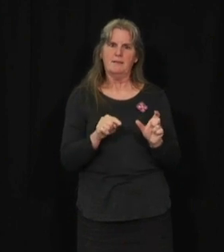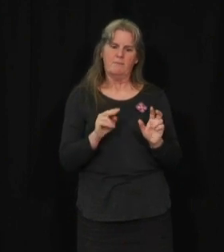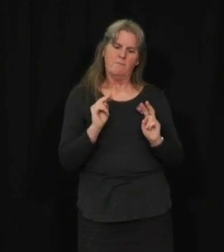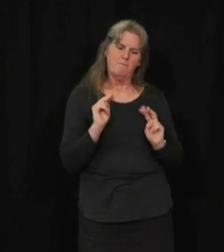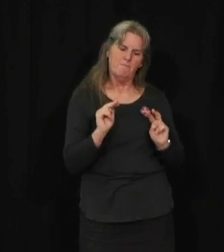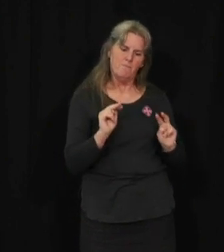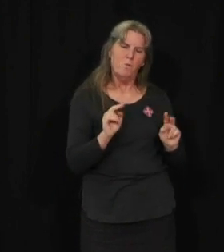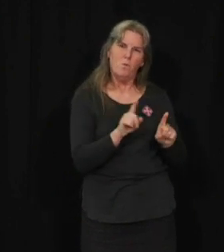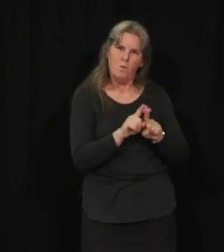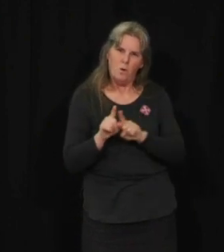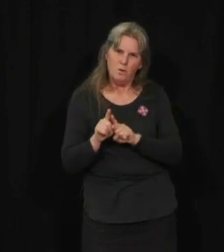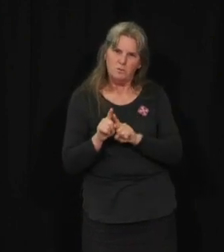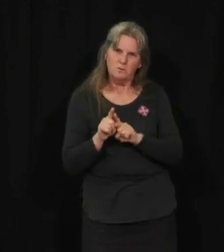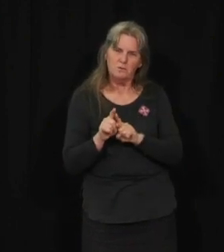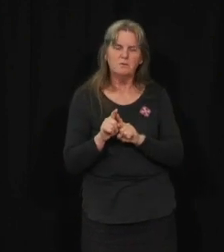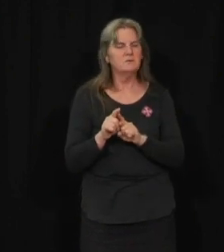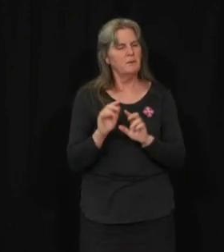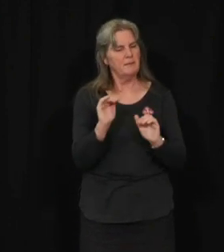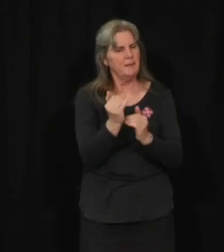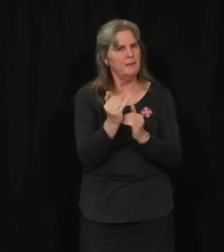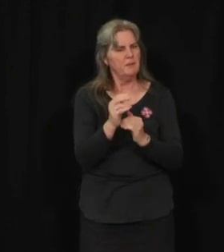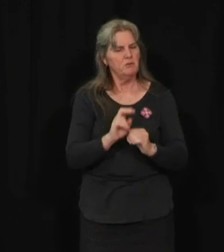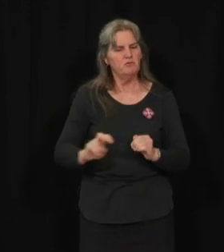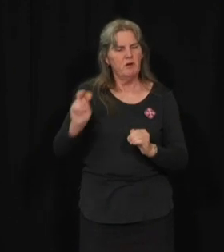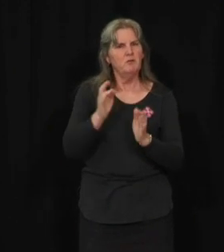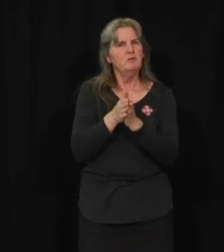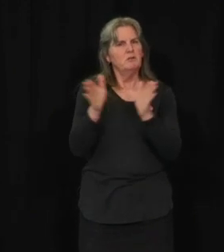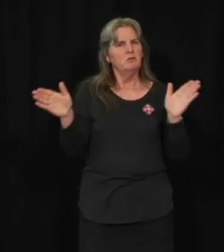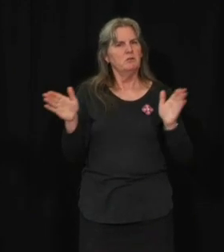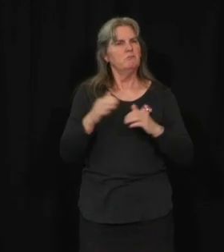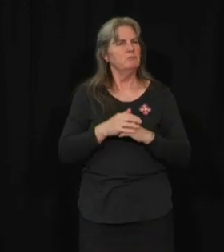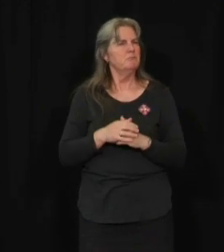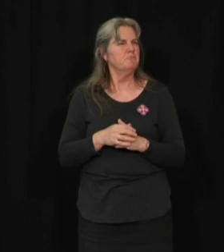recommending travel within Yukon.